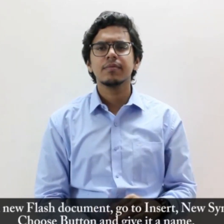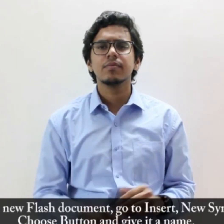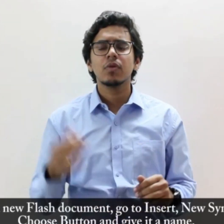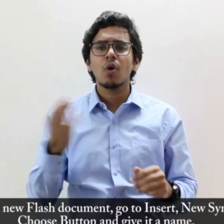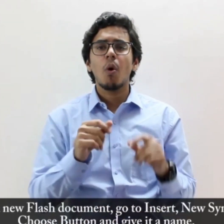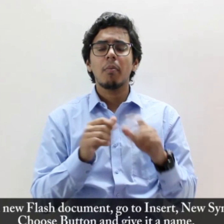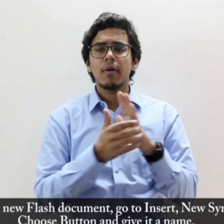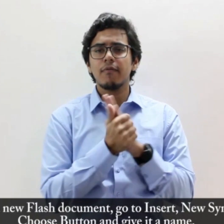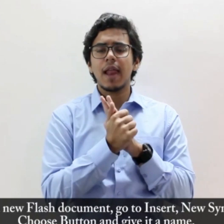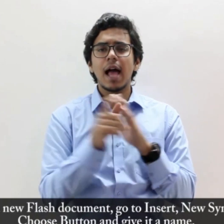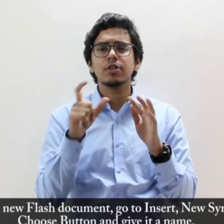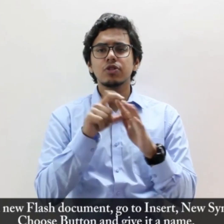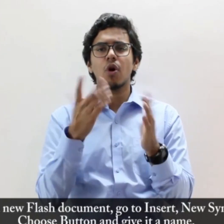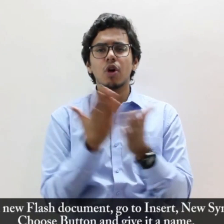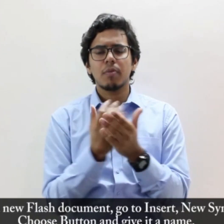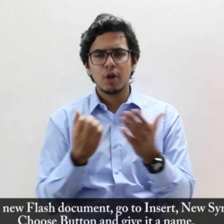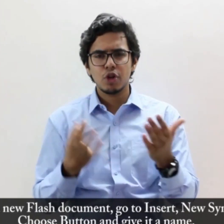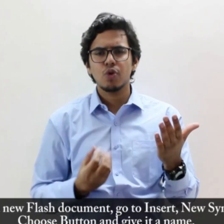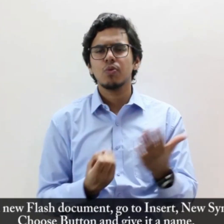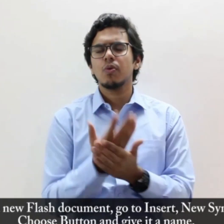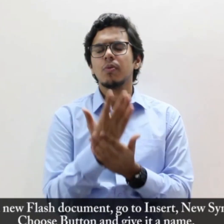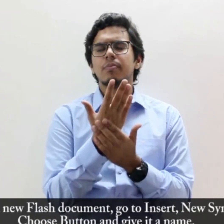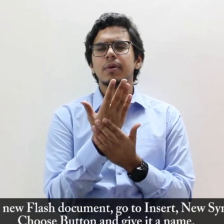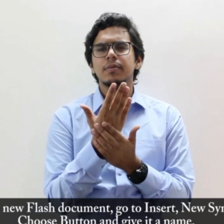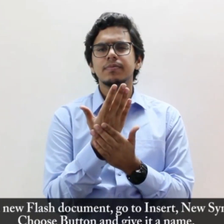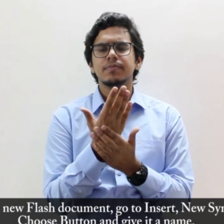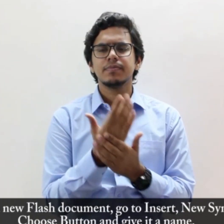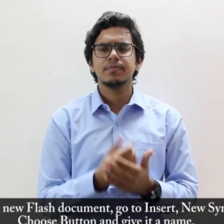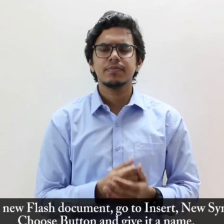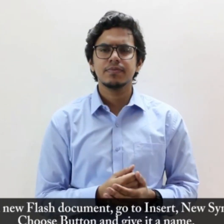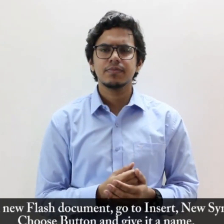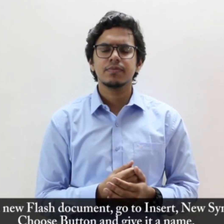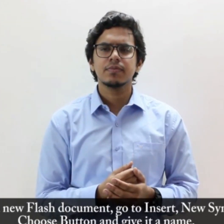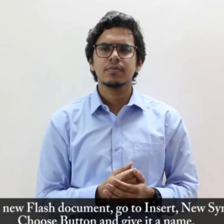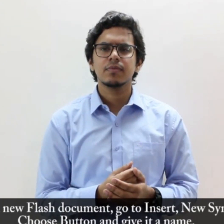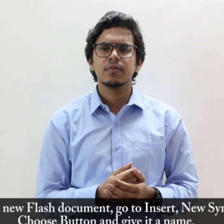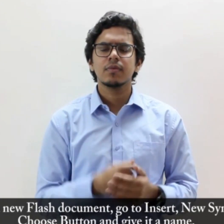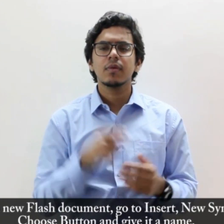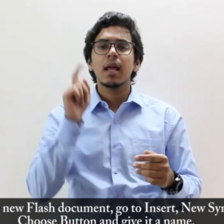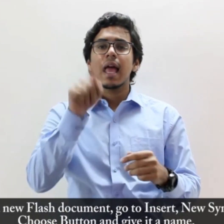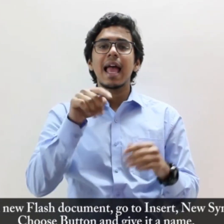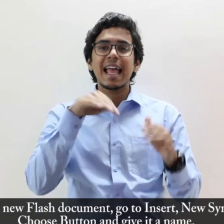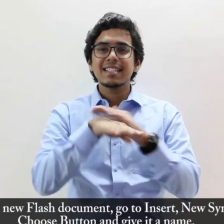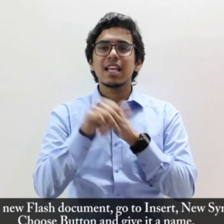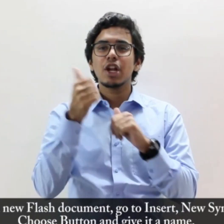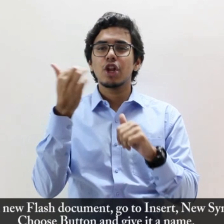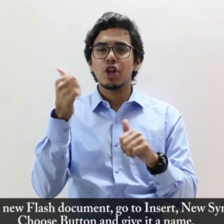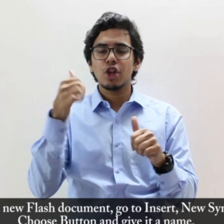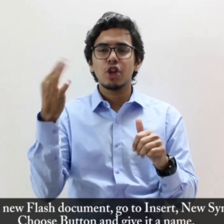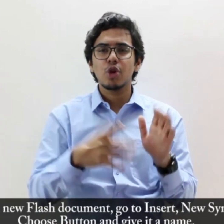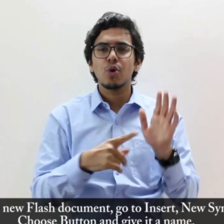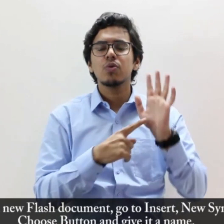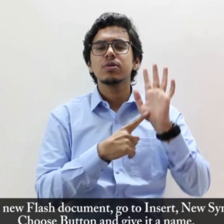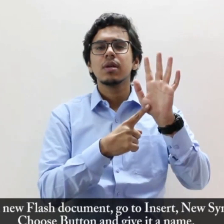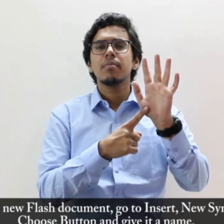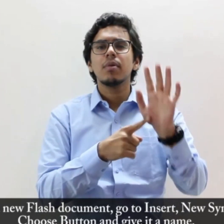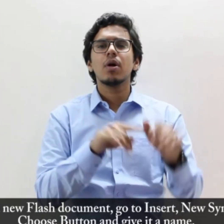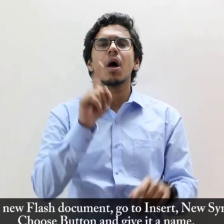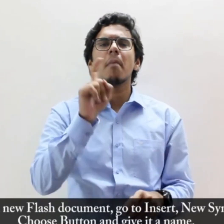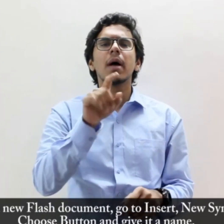Open a new Flash document, go to Insert, New Symbol, choose Button and give